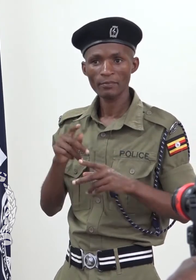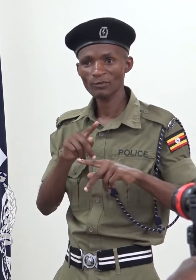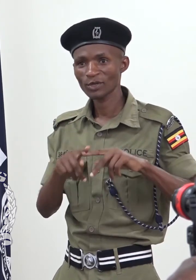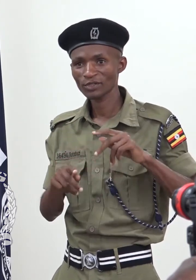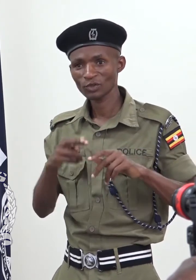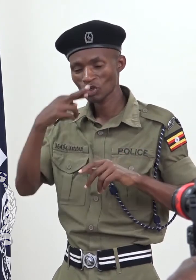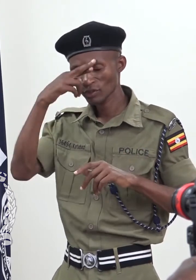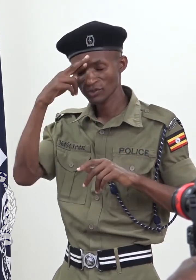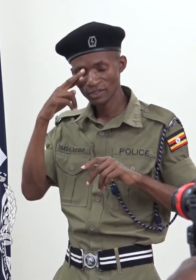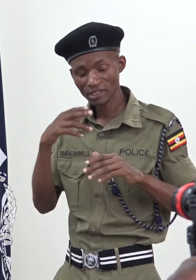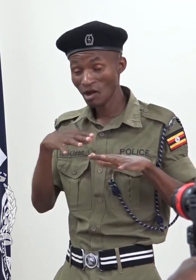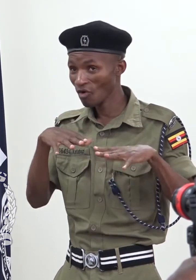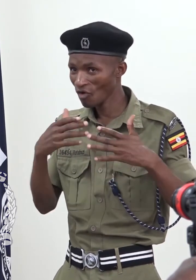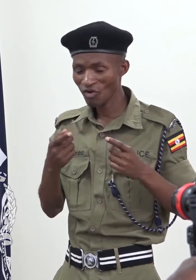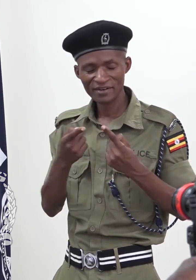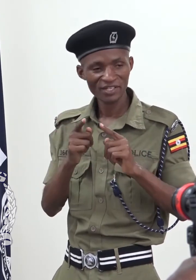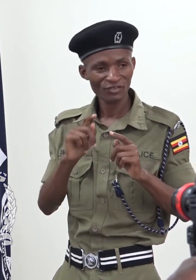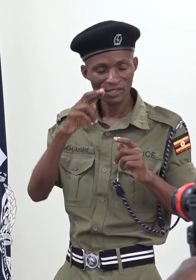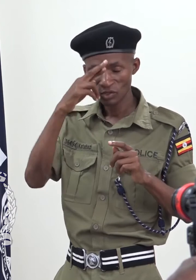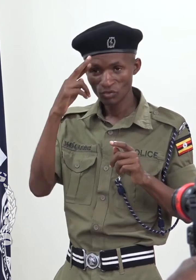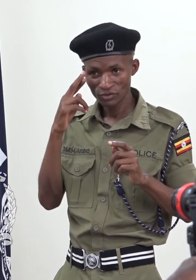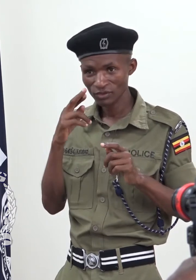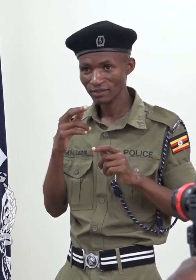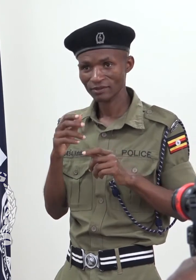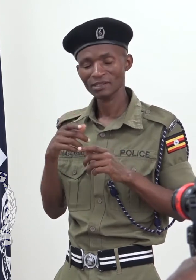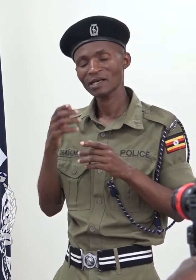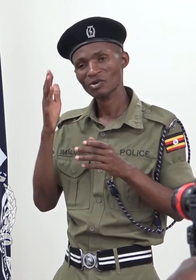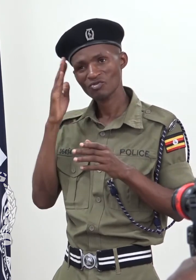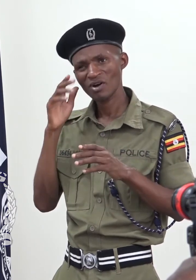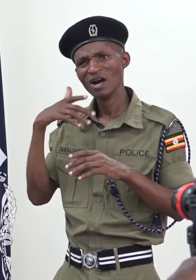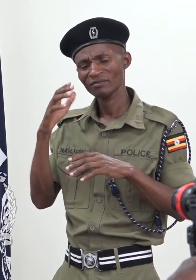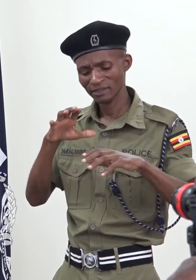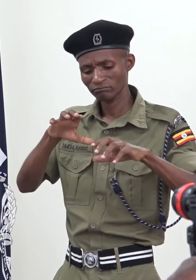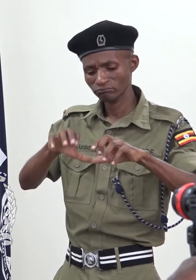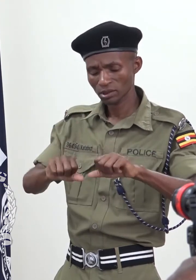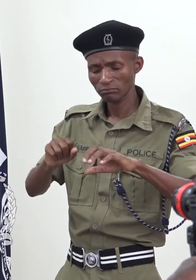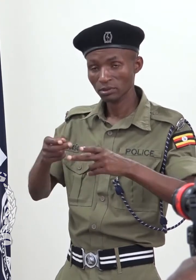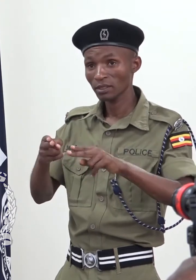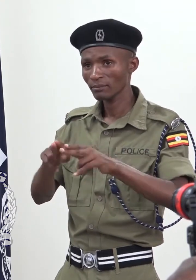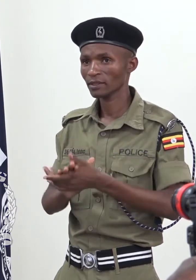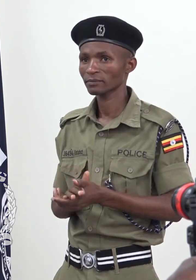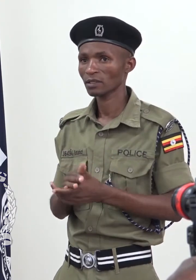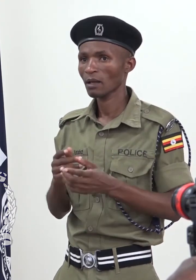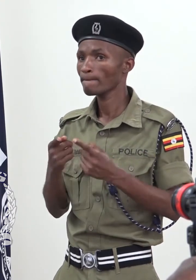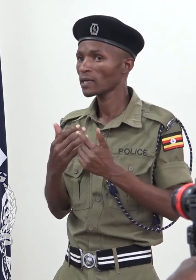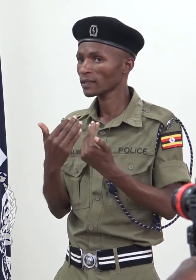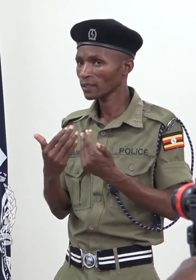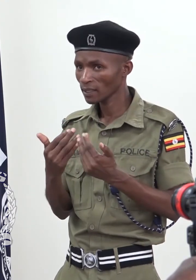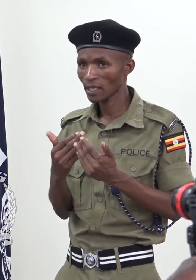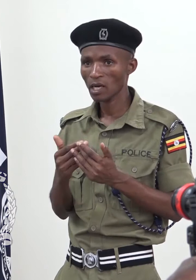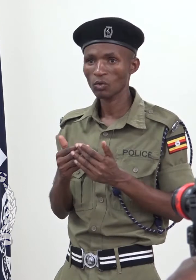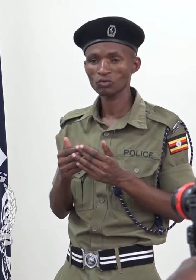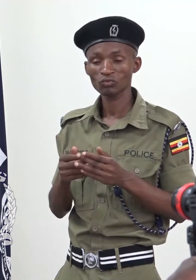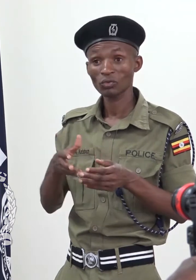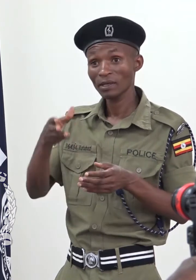reasons or otherwise, we shall establish once the arrests are made. But for now, as a lesson to all other managers of